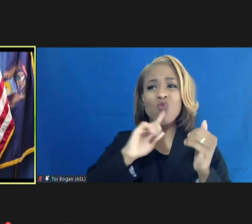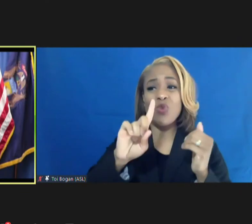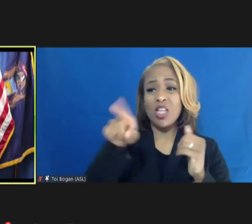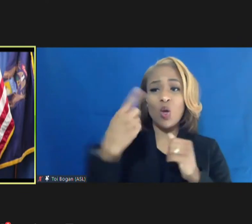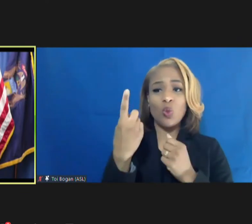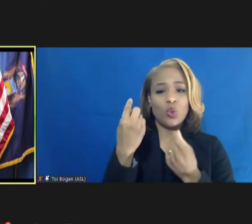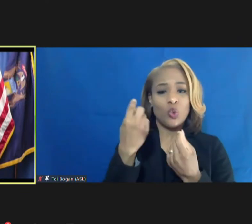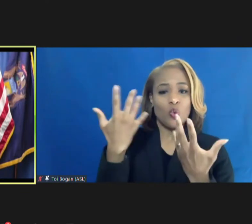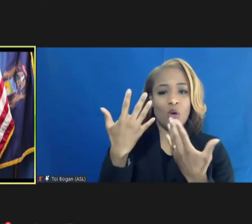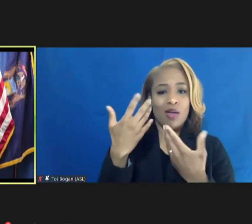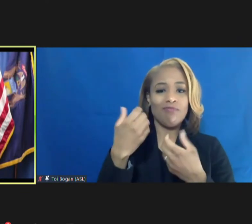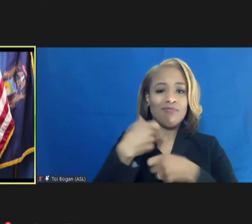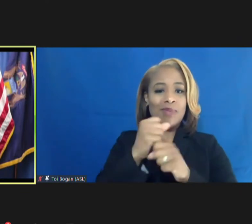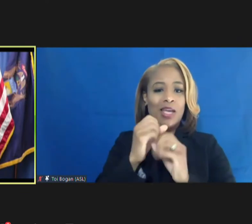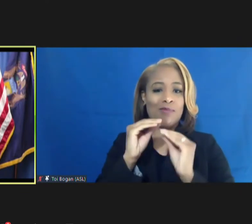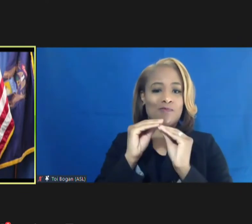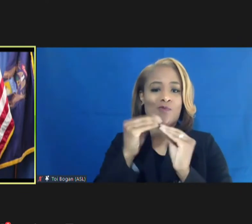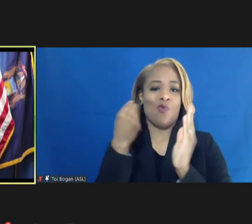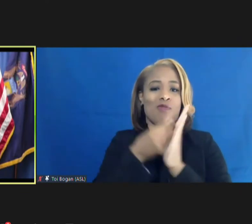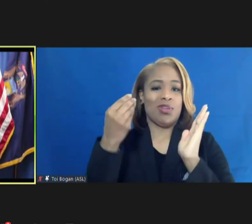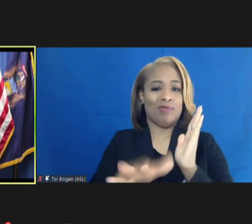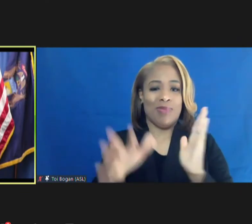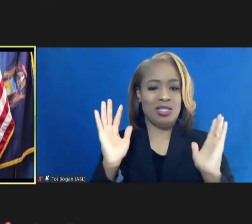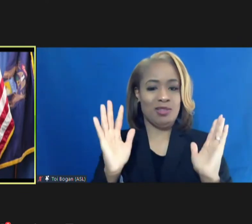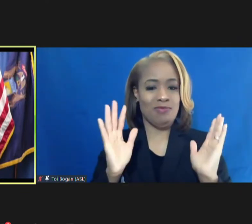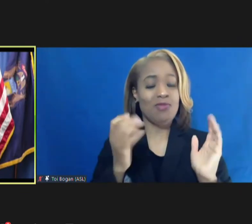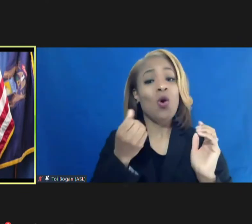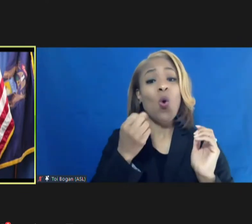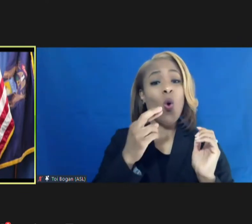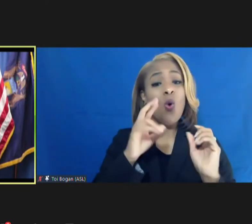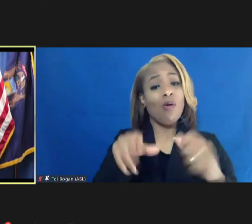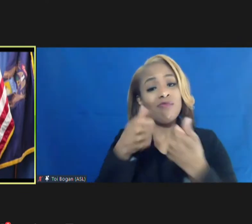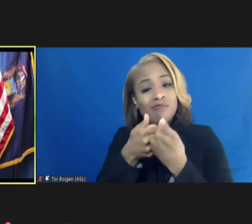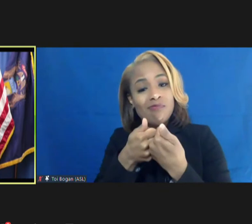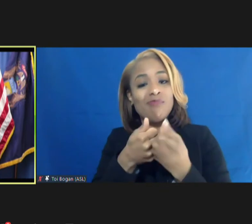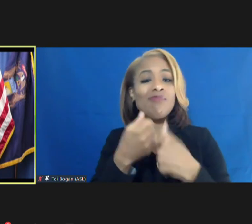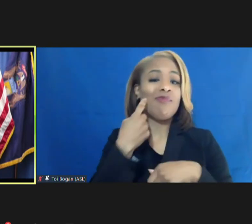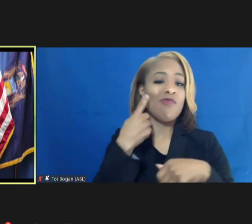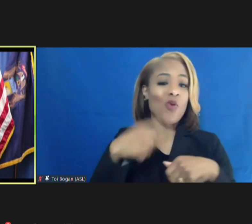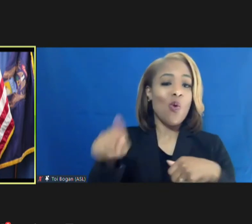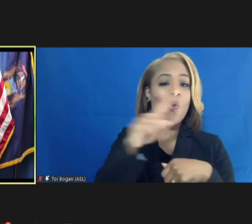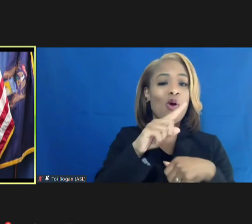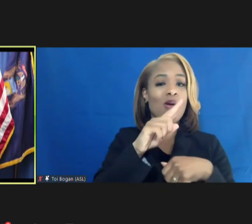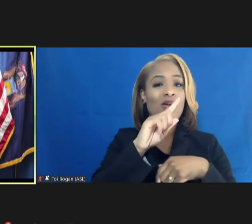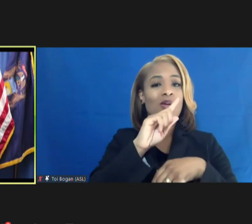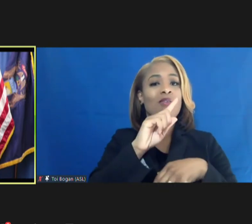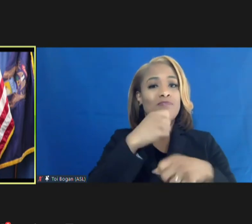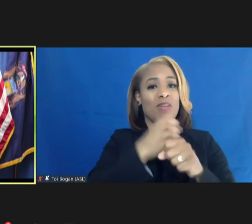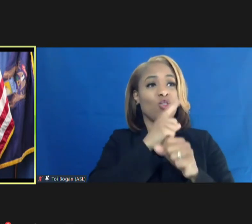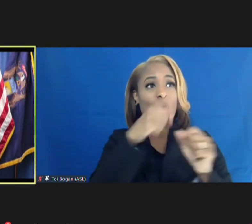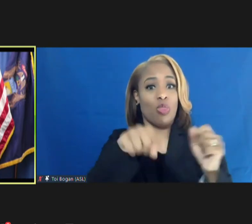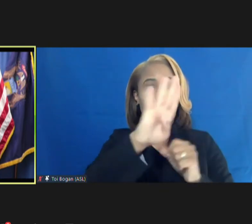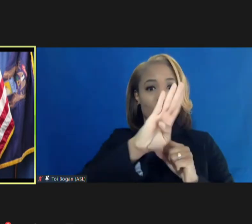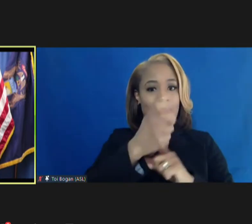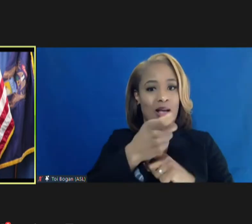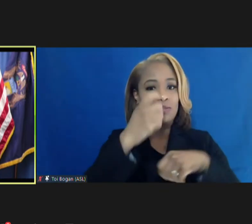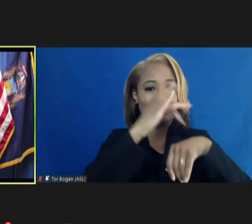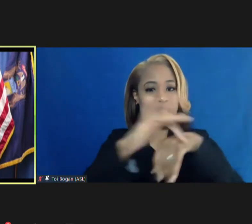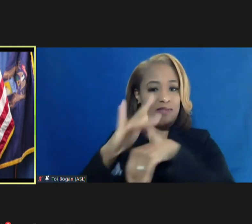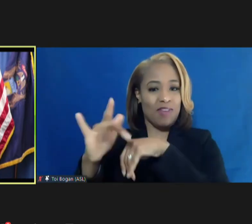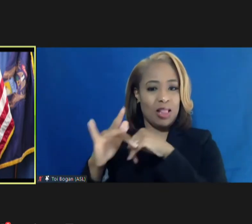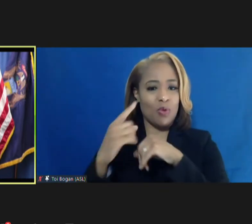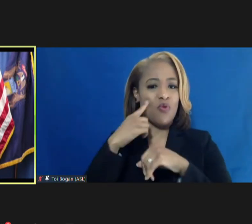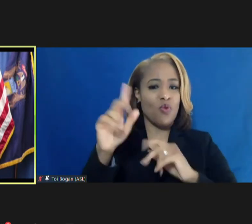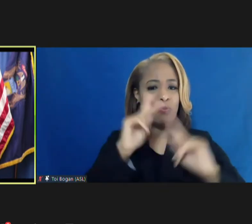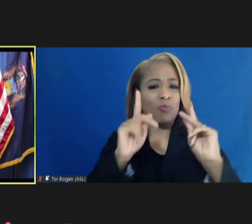of making it prohibitively expensive or otherwise challenging to place and ensure these drop boxes are available for